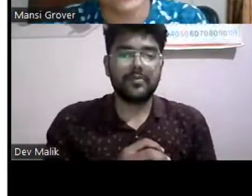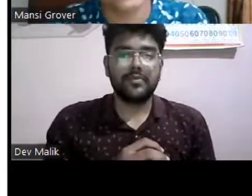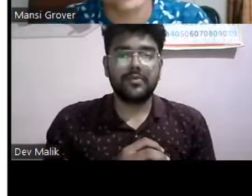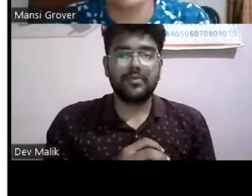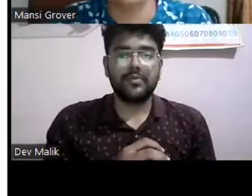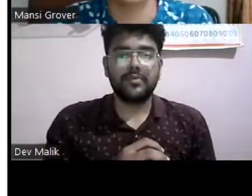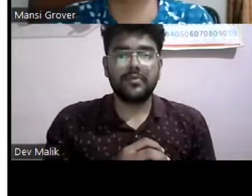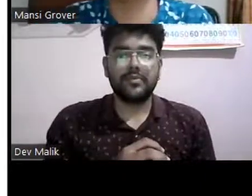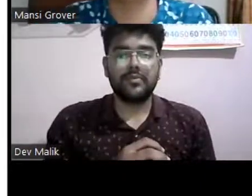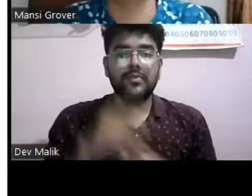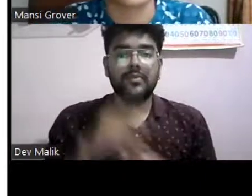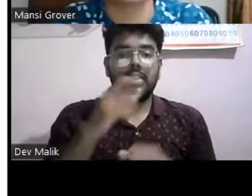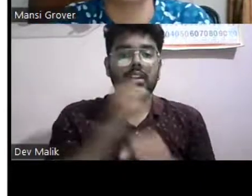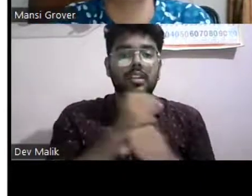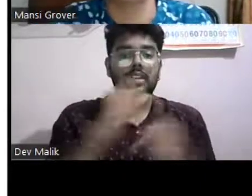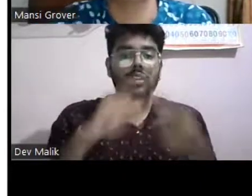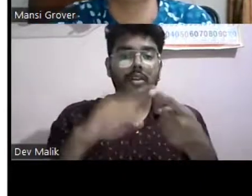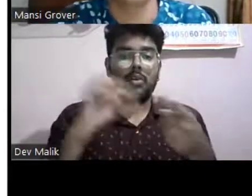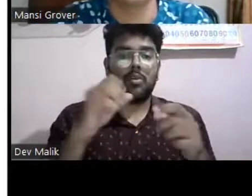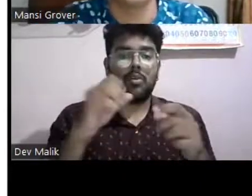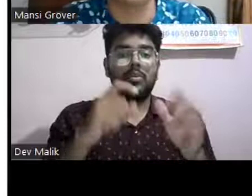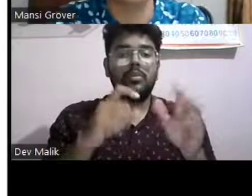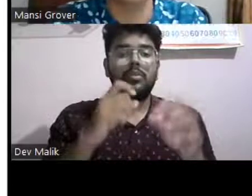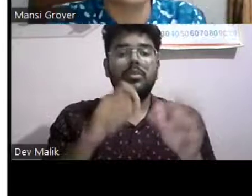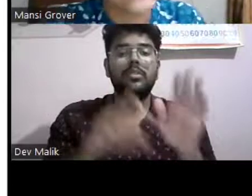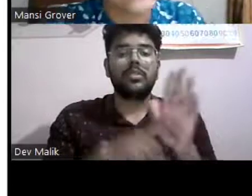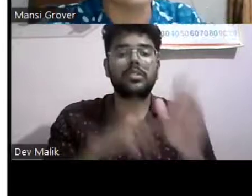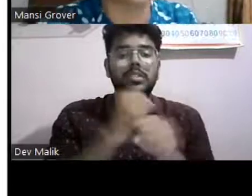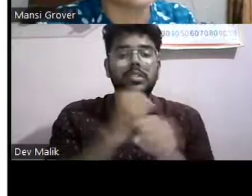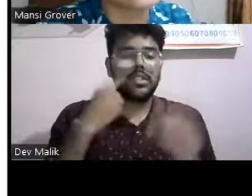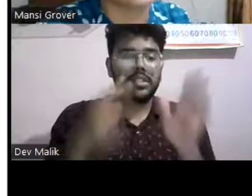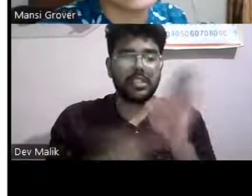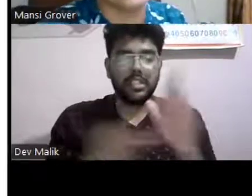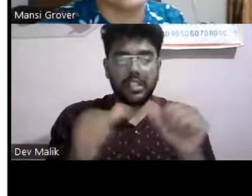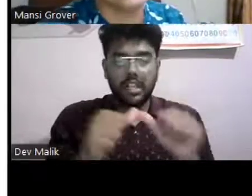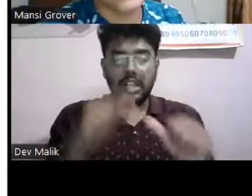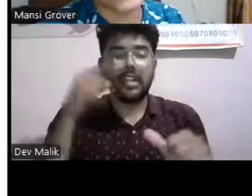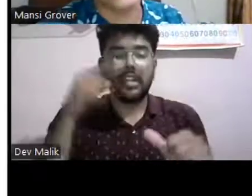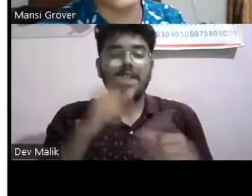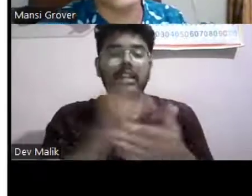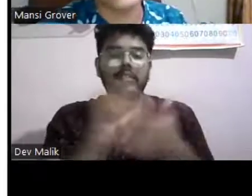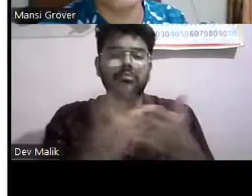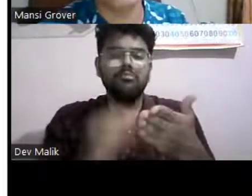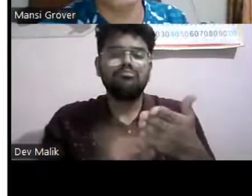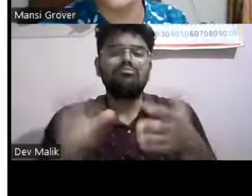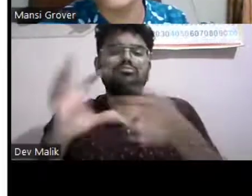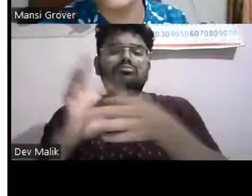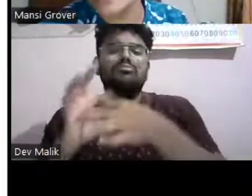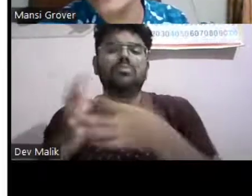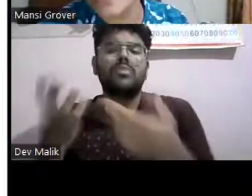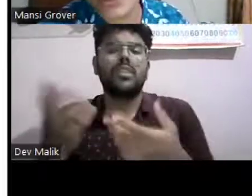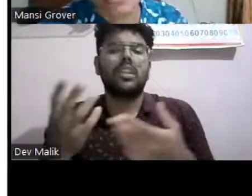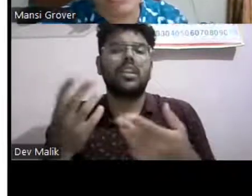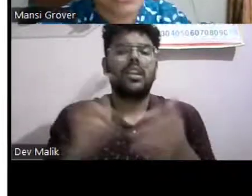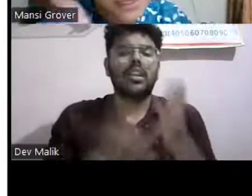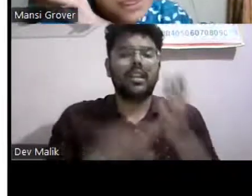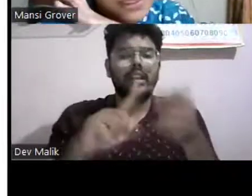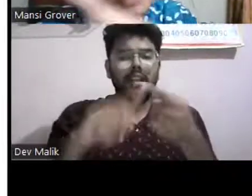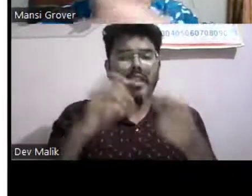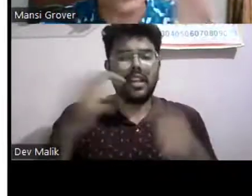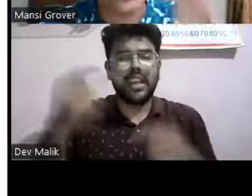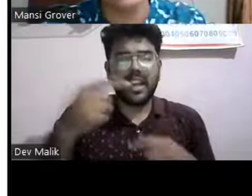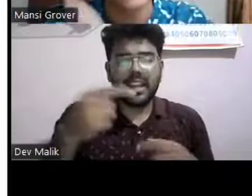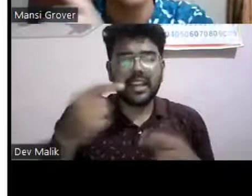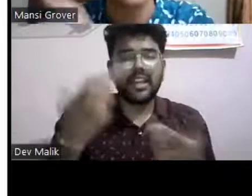reductionist stereotypes related to blindness in her memoir, Sight Unseen. And these are something that, this